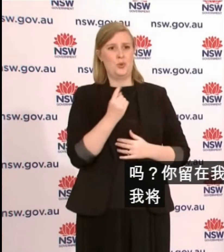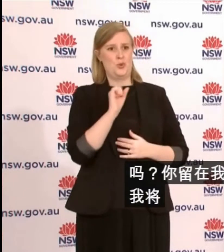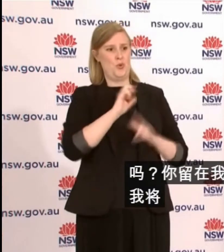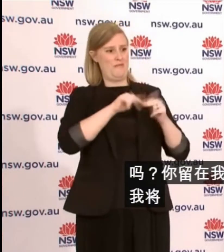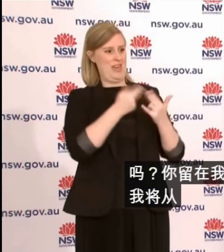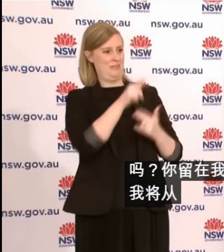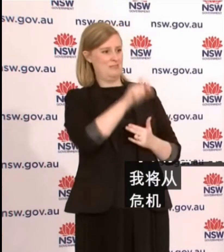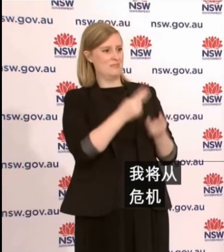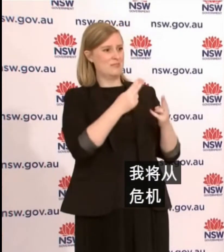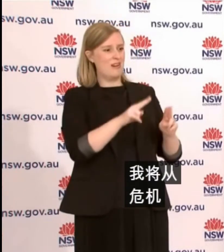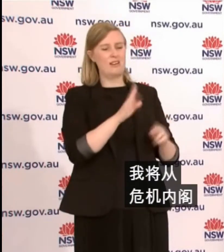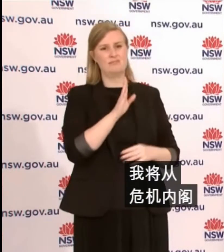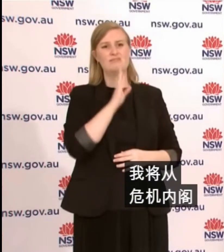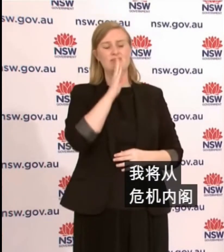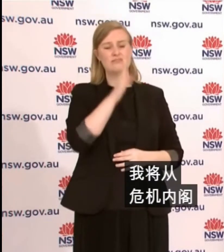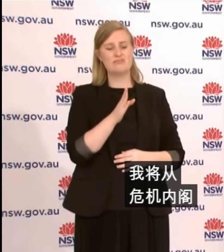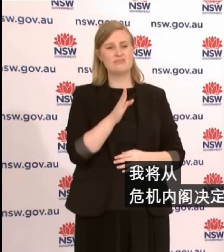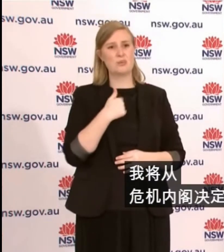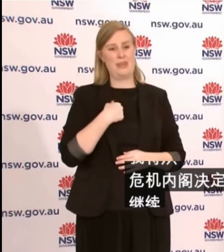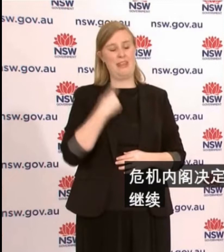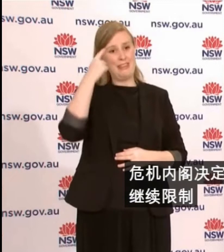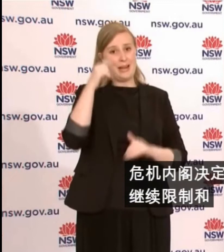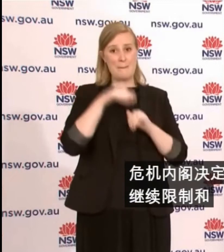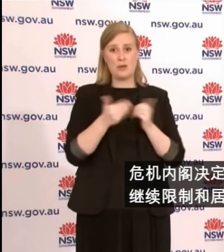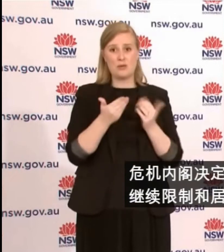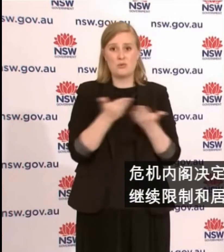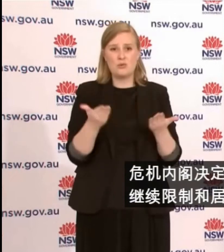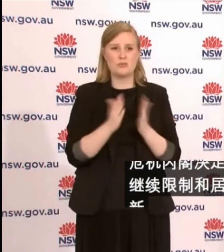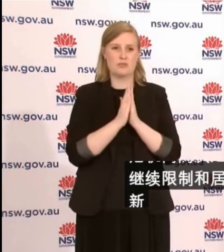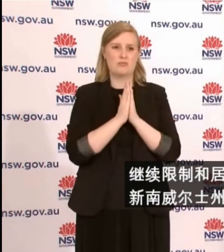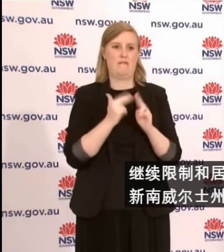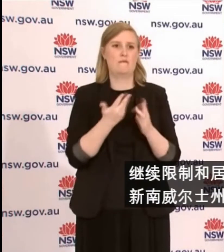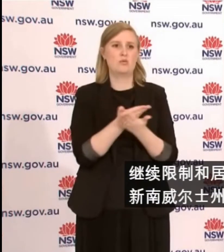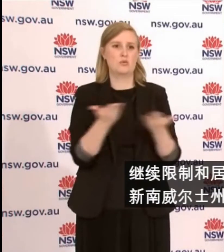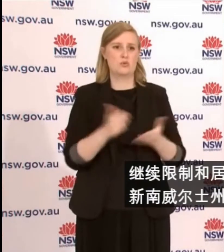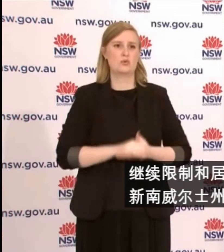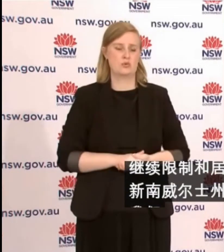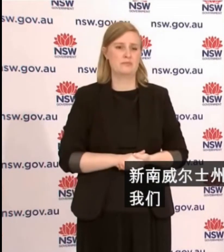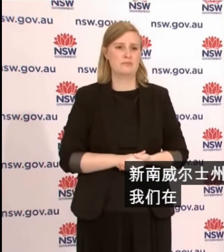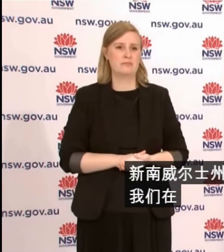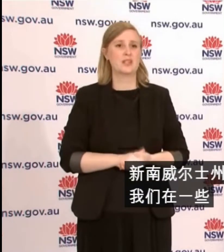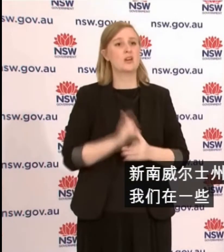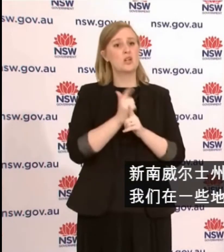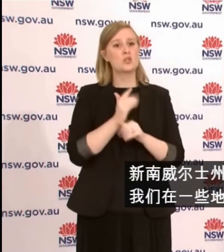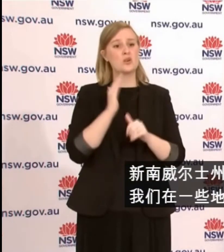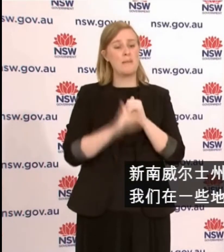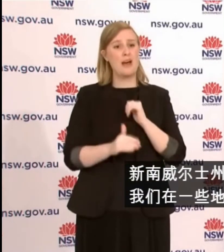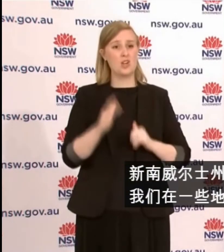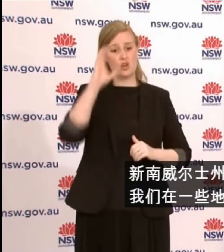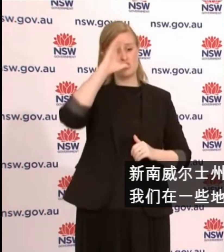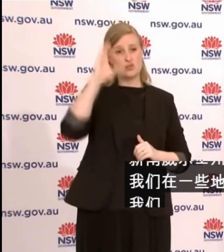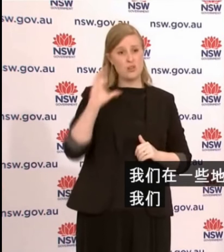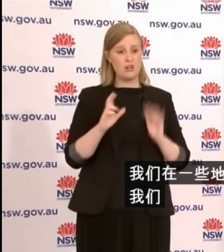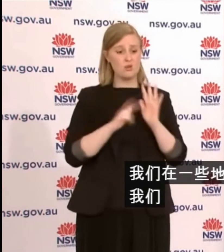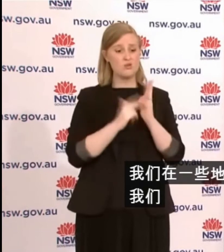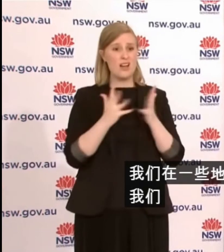the decision by the Crisis Cabinet to continue the restrictions and the stay-home orders, the lockdown for regional rural New South Wales. We are on a knife